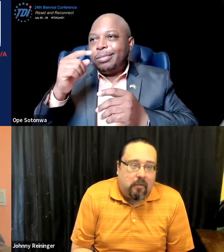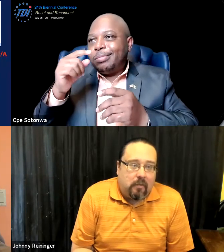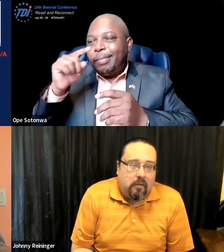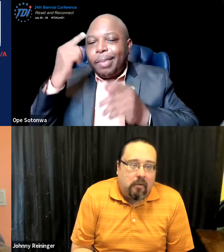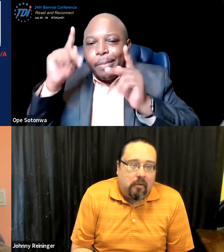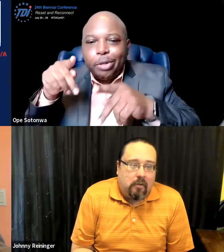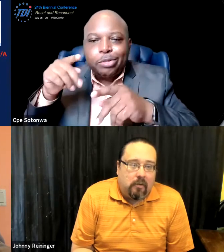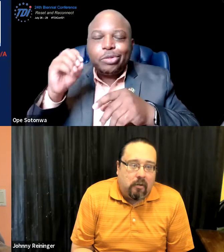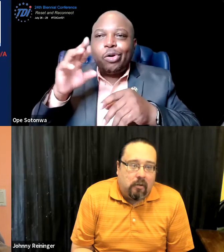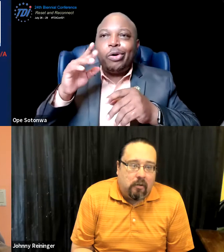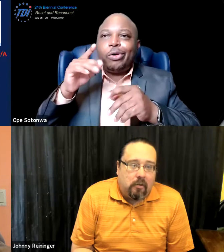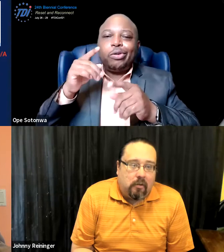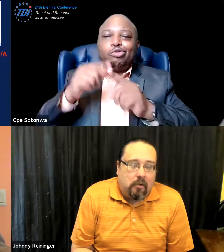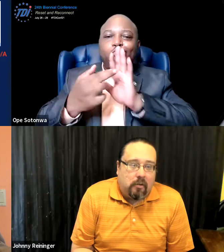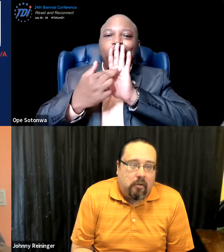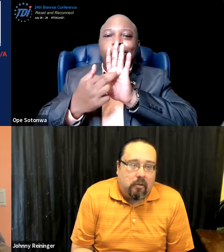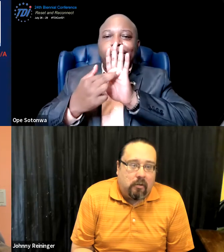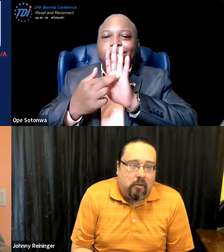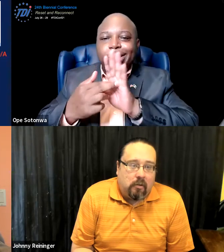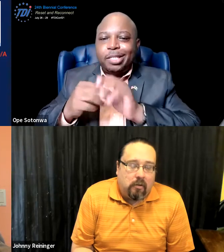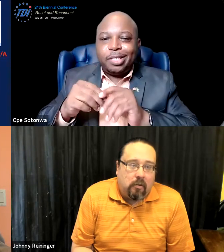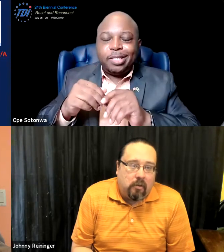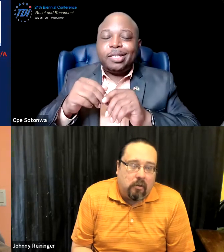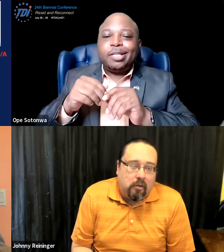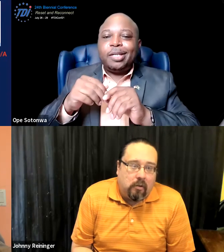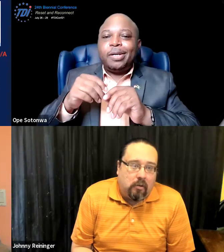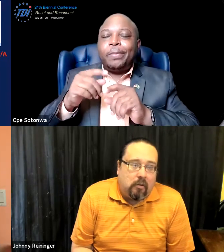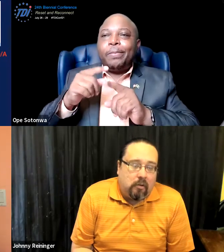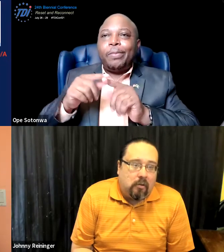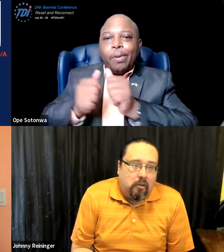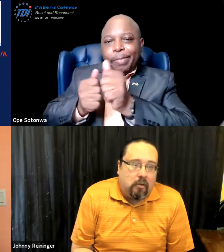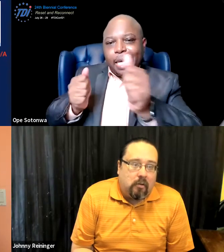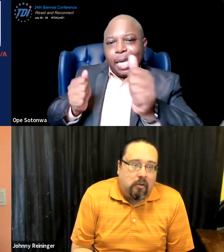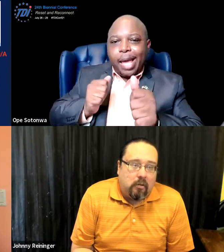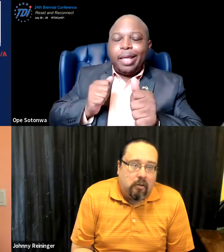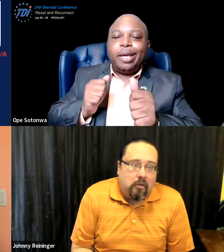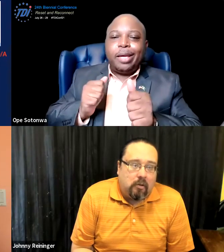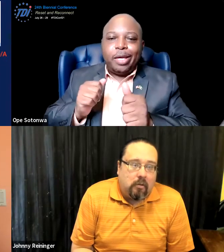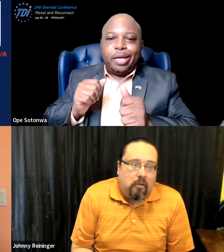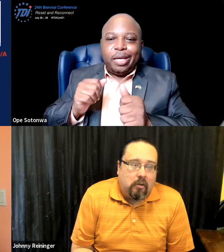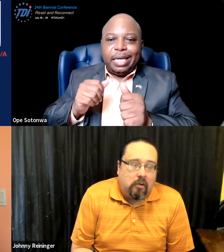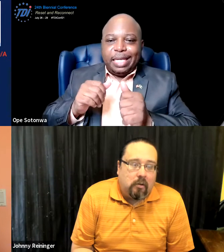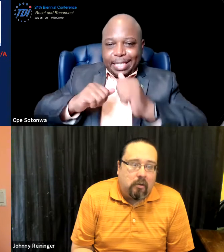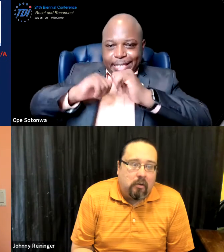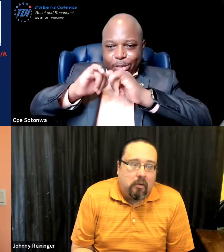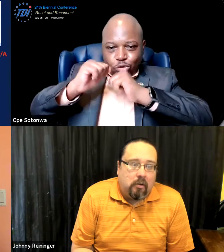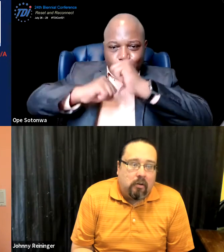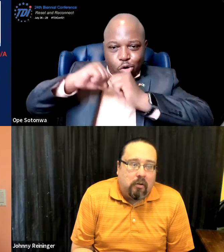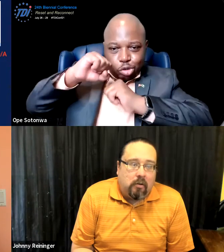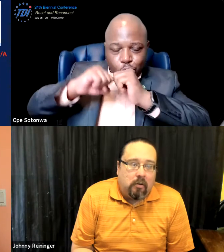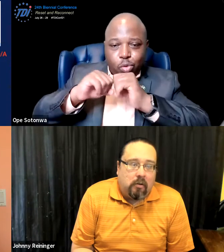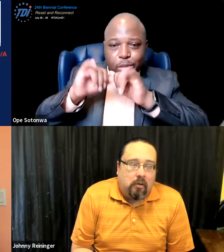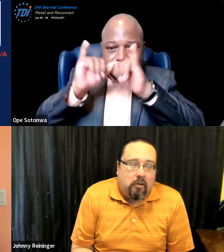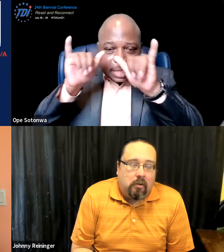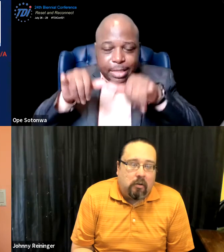somebody like a Black person in that space to represent that